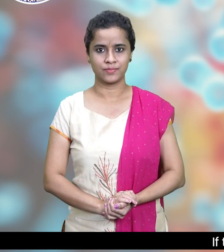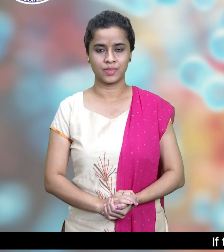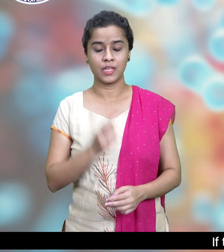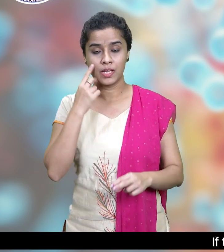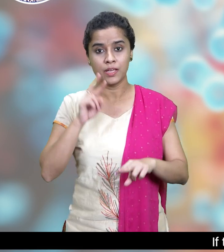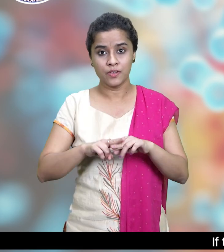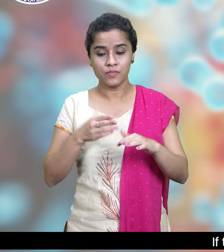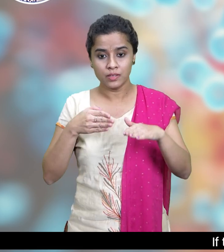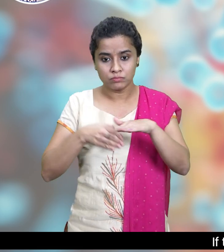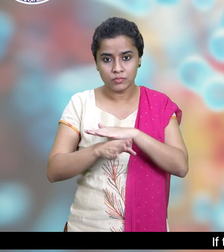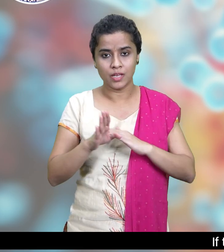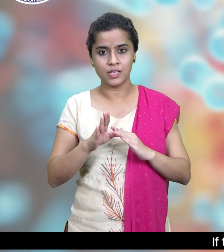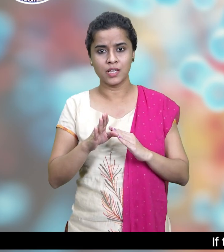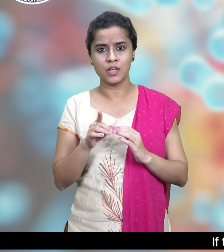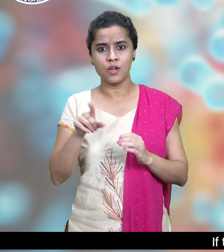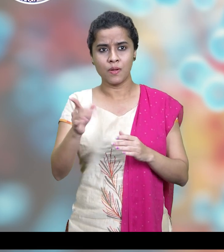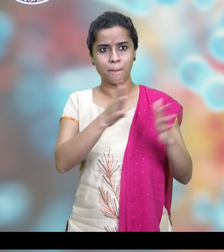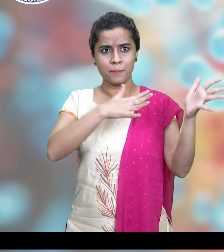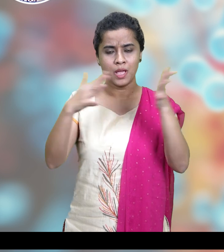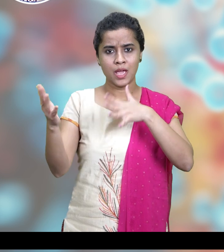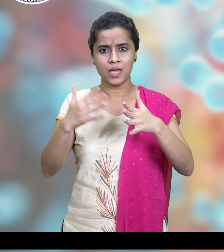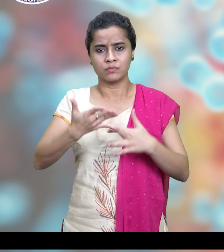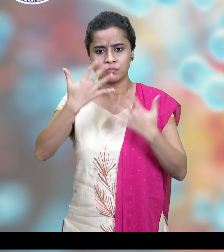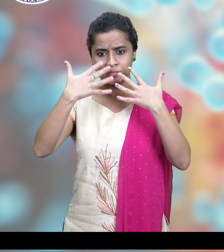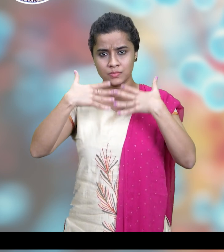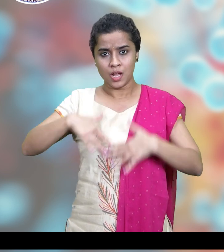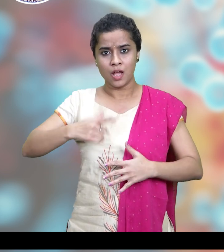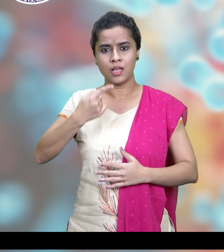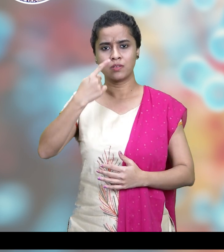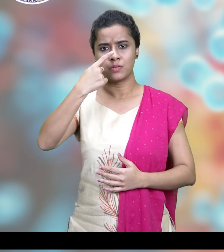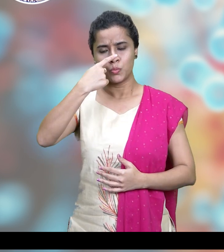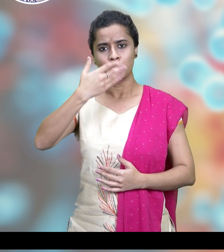If they enter from the air via the nose,